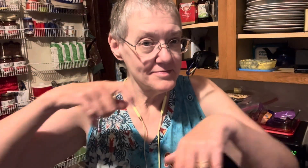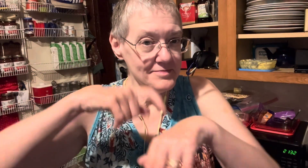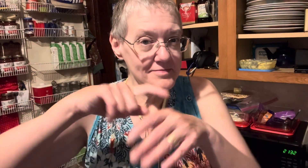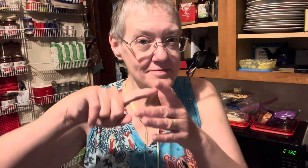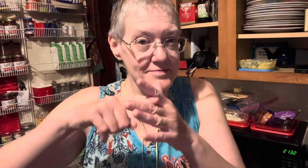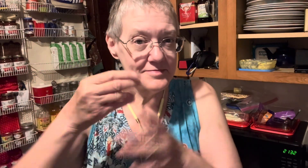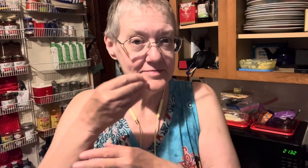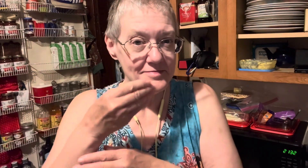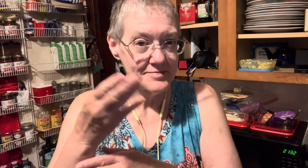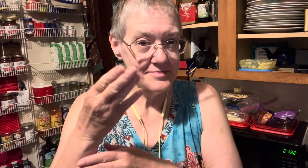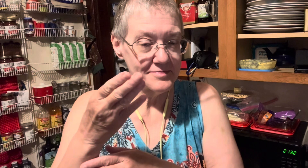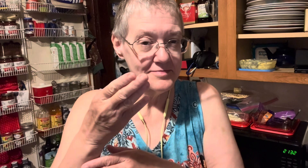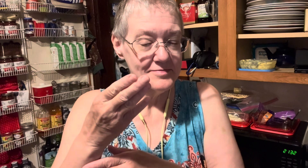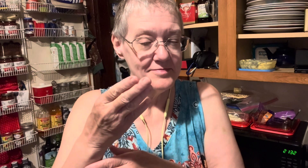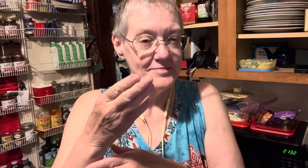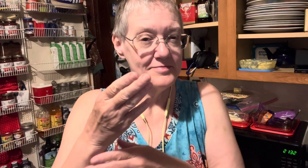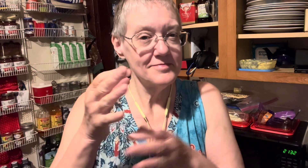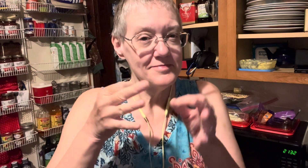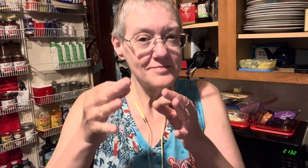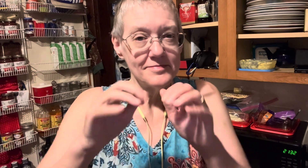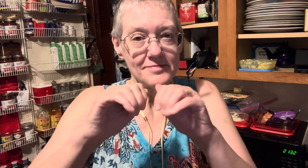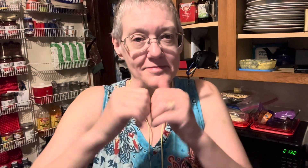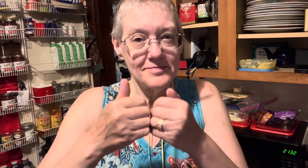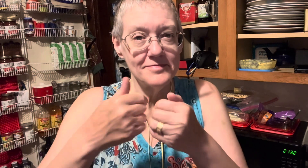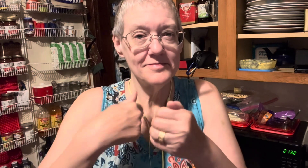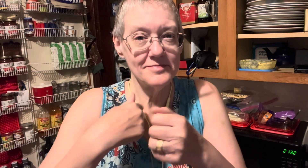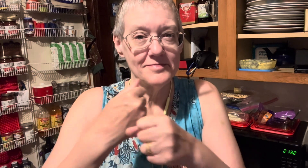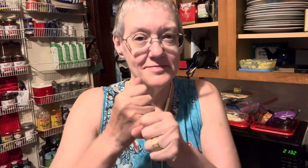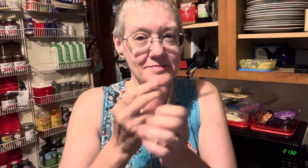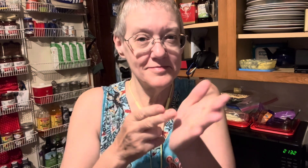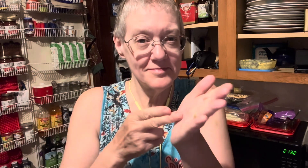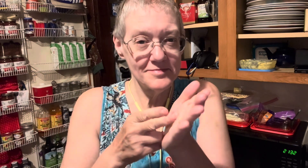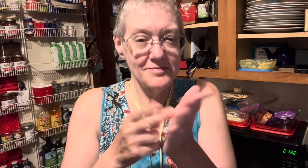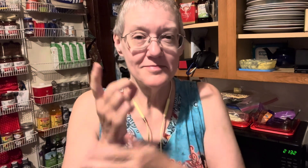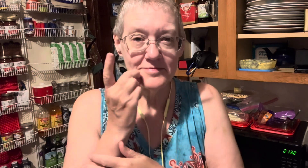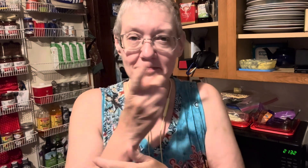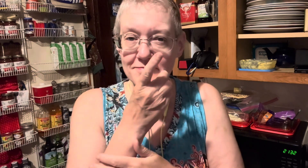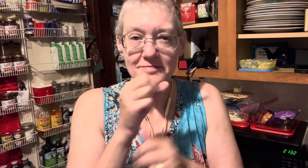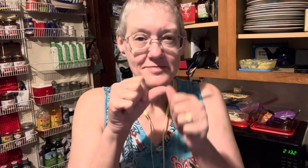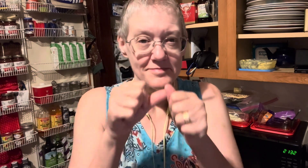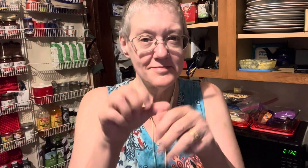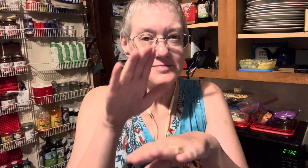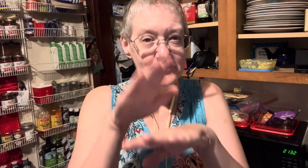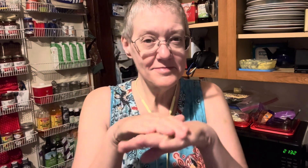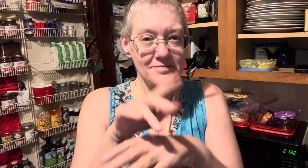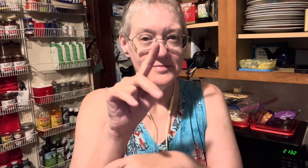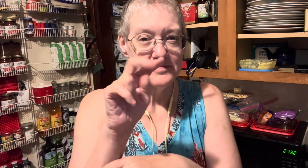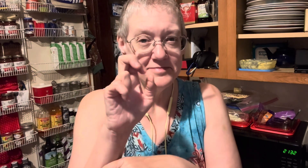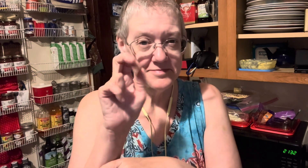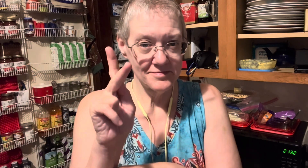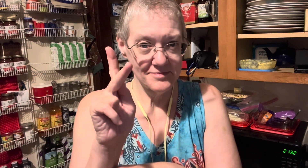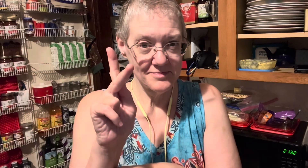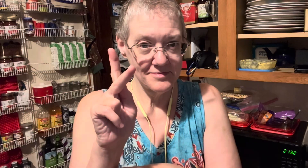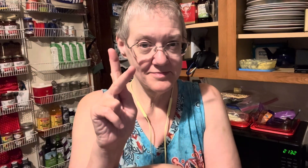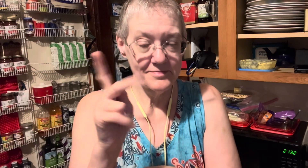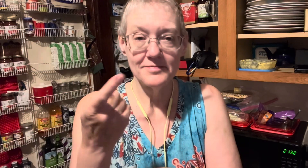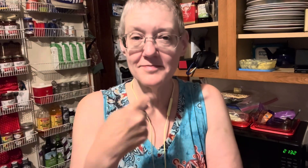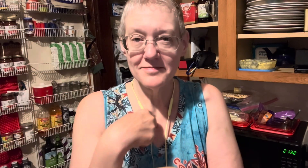It's not breakfast time yet, so let me explain how I make sure Dale stays on track with his diet.